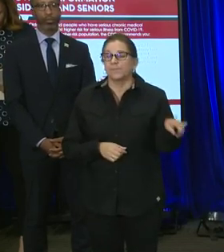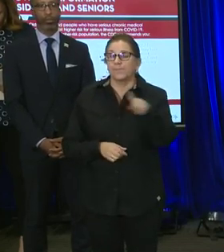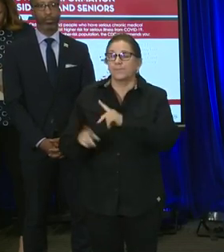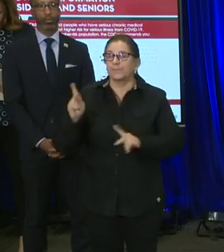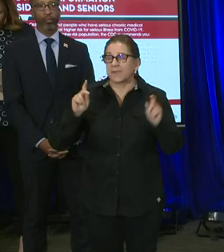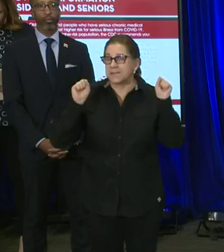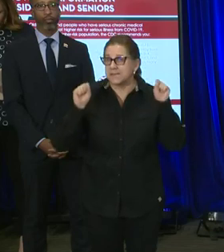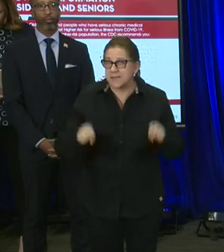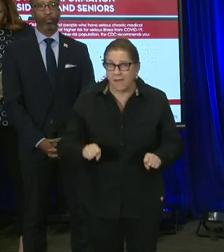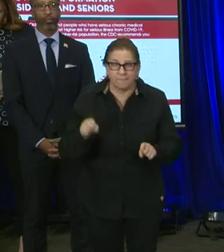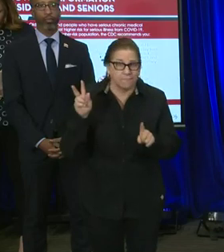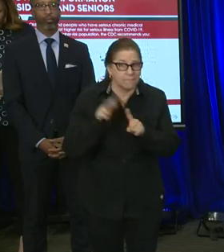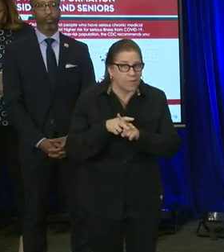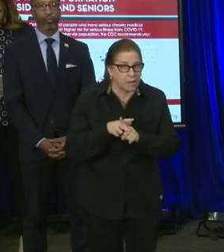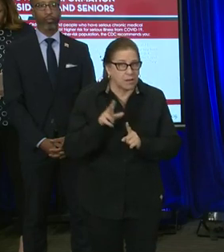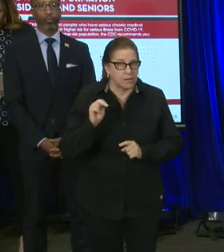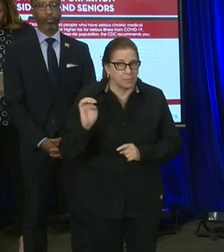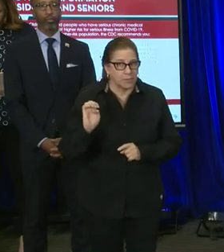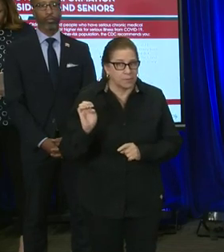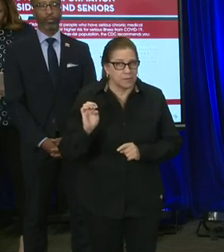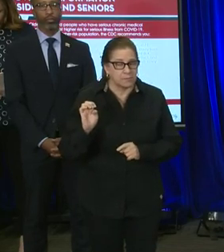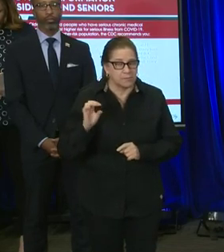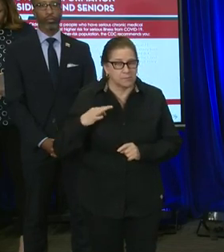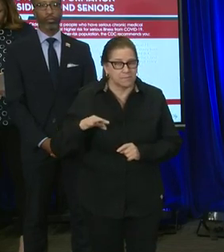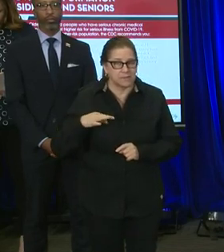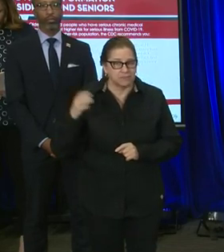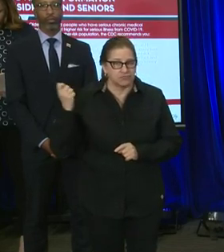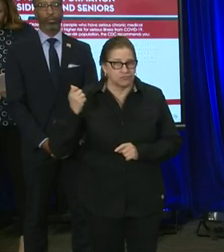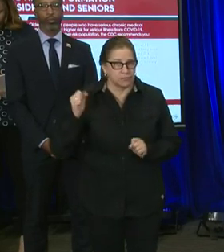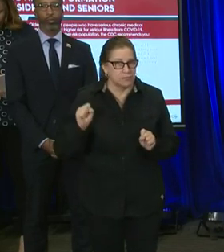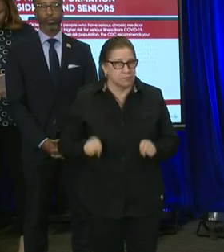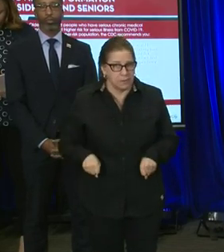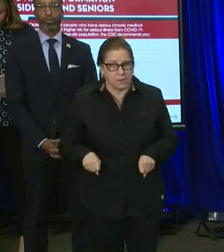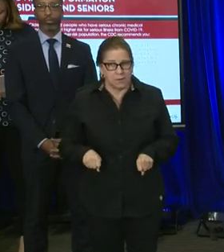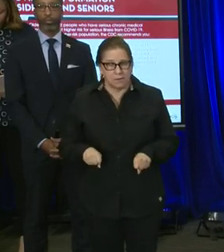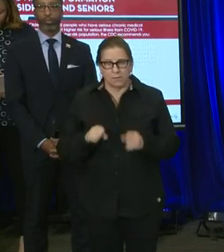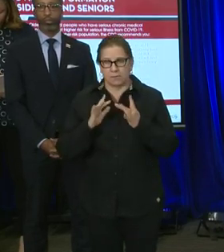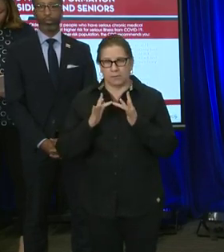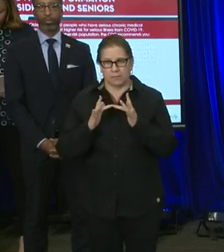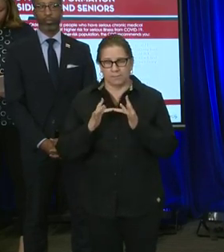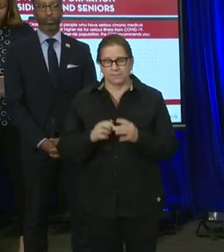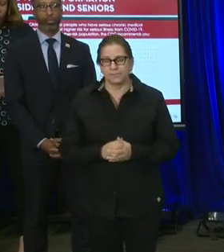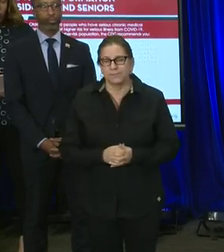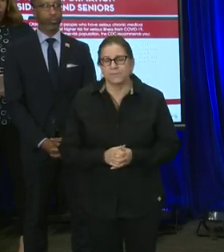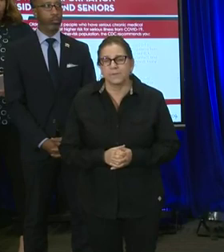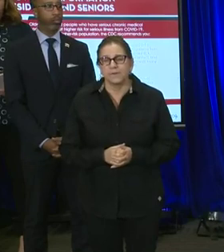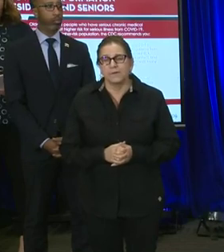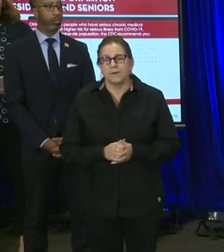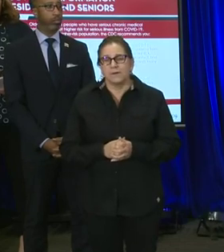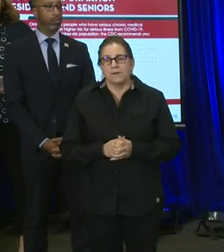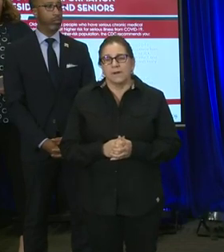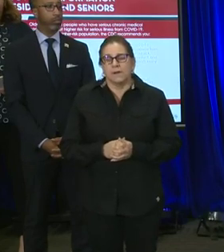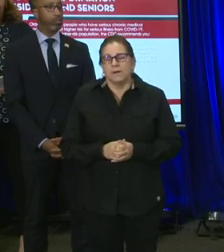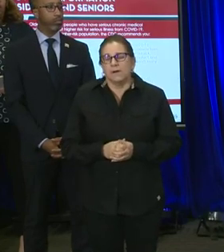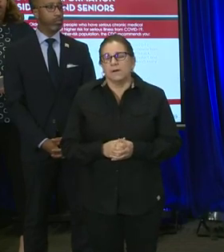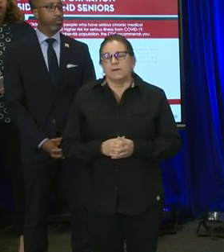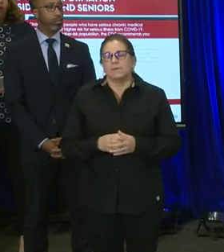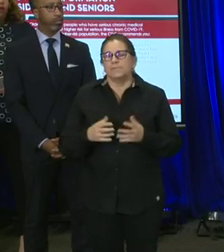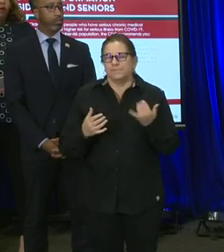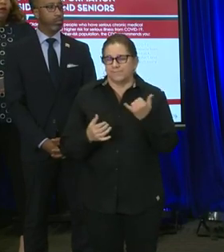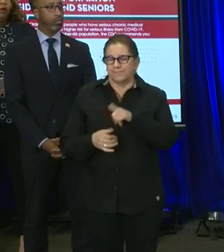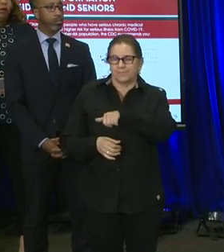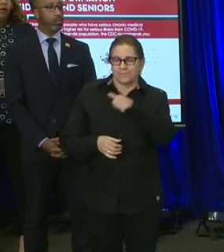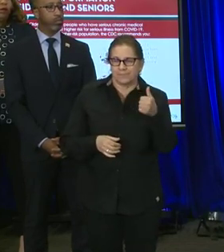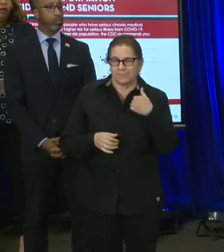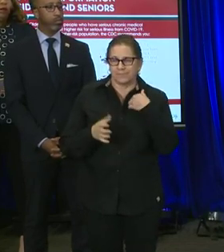process. Before I turn it over to Dr. Nesbitt from the D.C. Department of Health, we also want to highlight an important action that our community